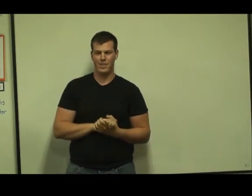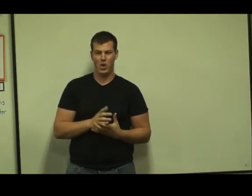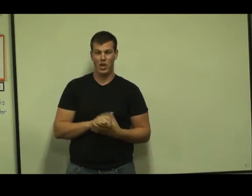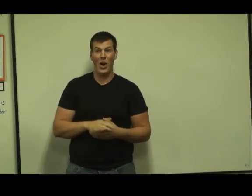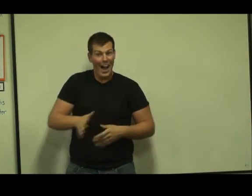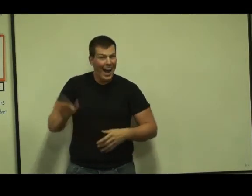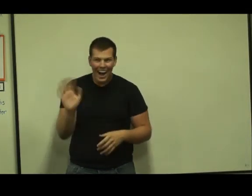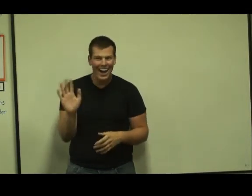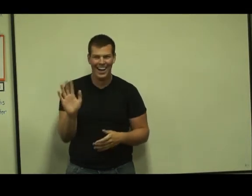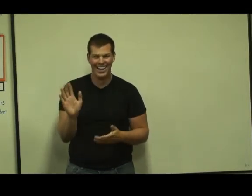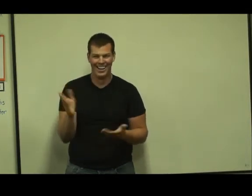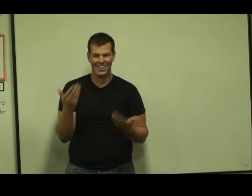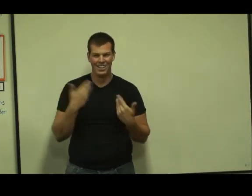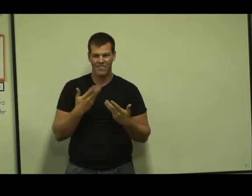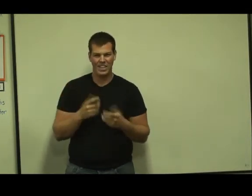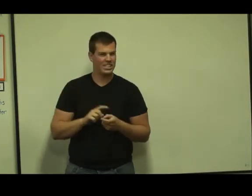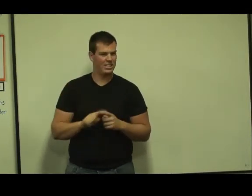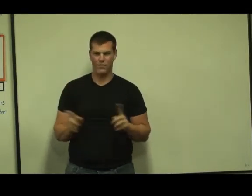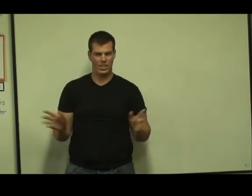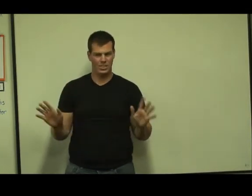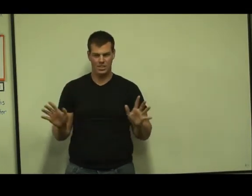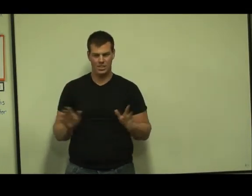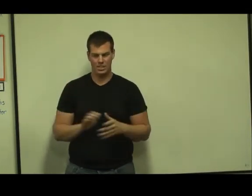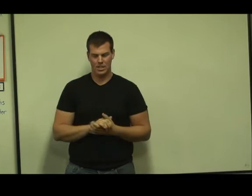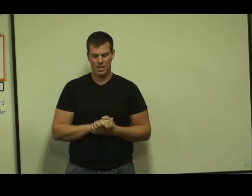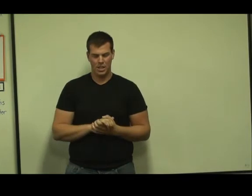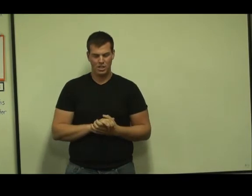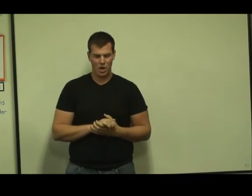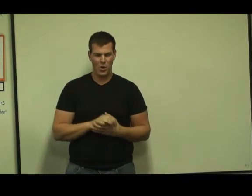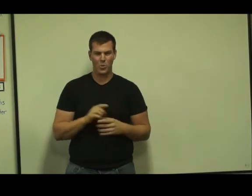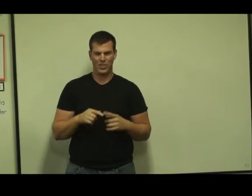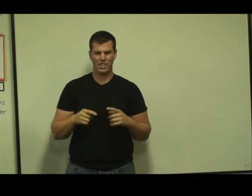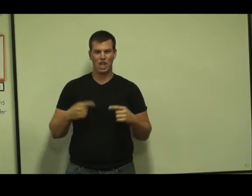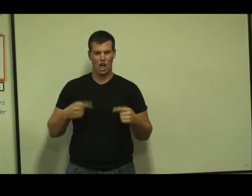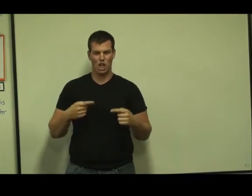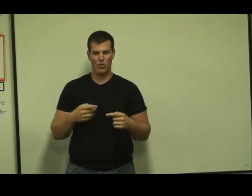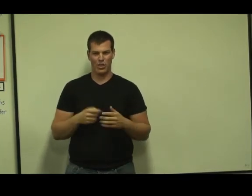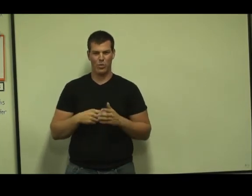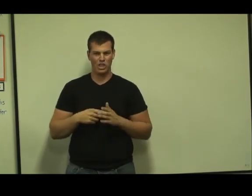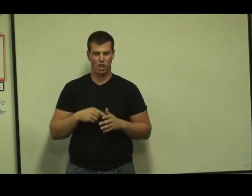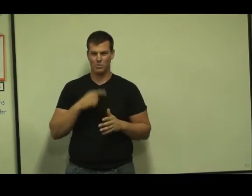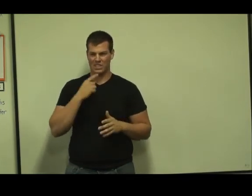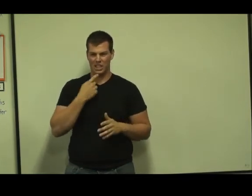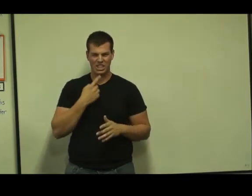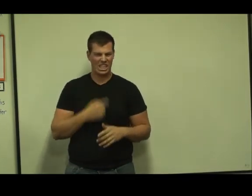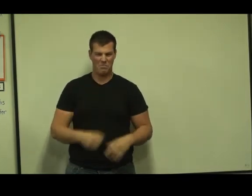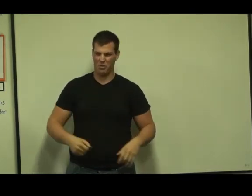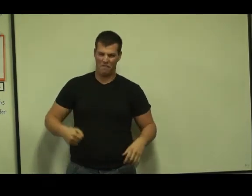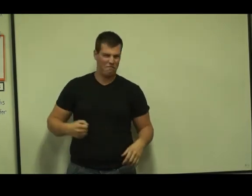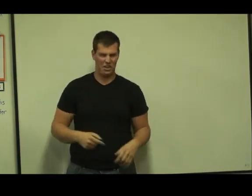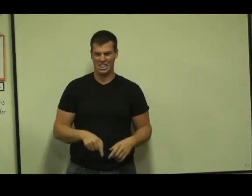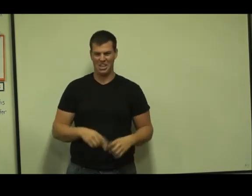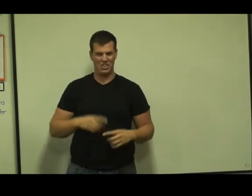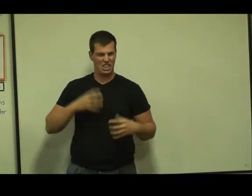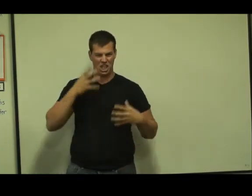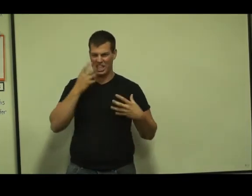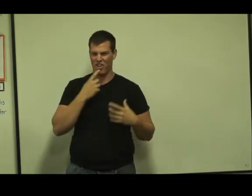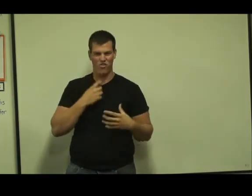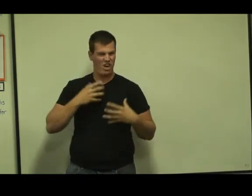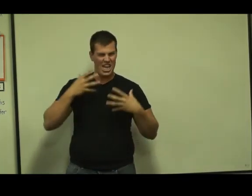I got the page is different. So when they start arguing, the way to the day they can put down the day get out